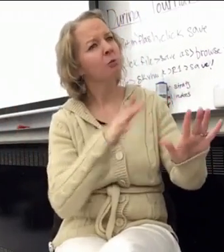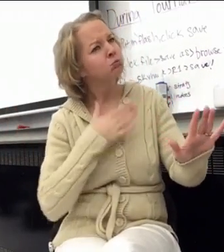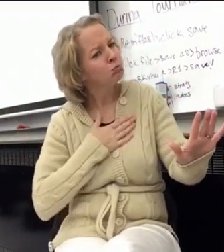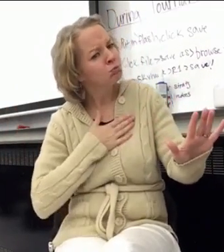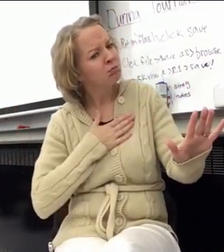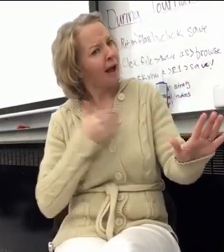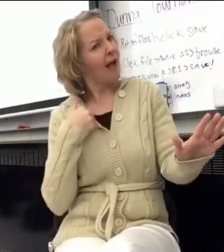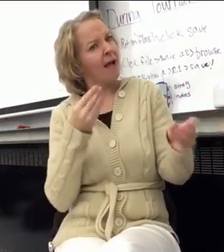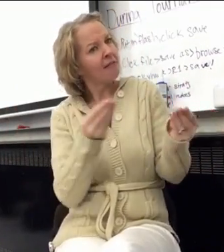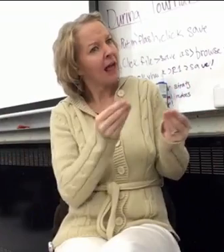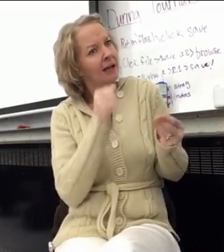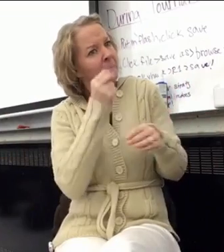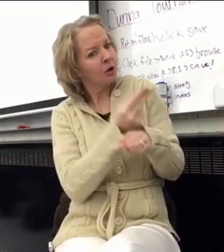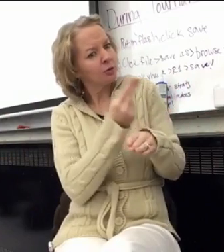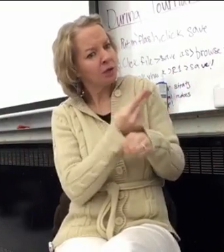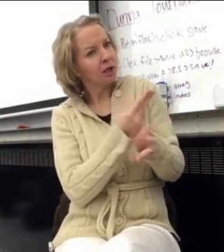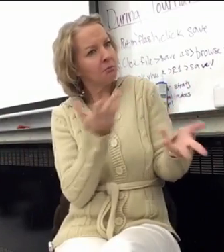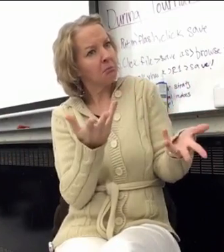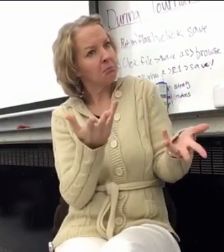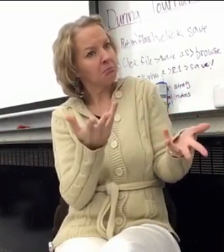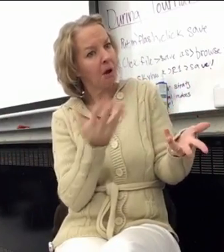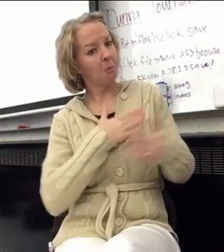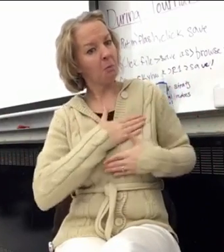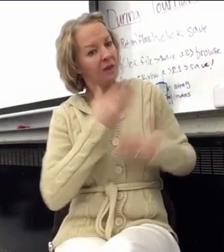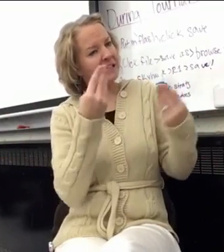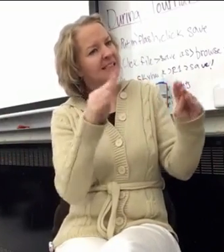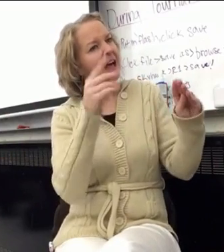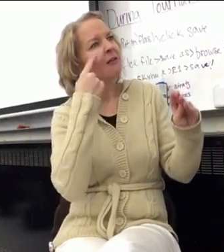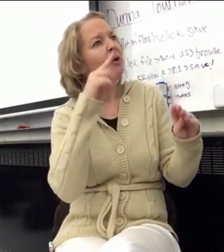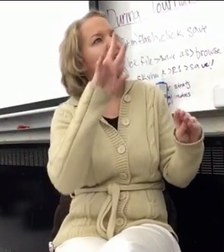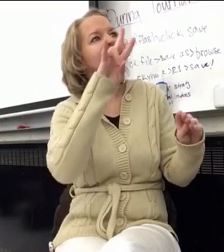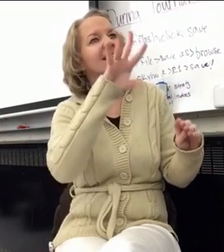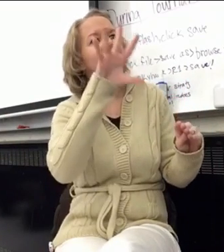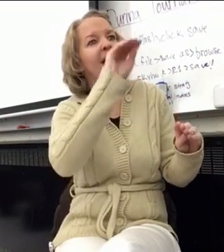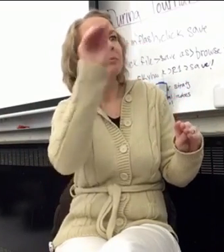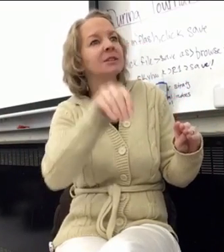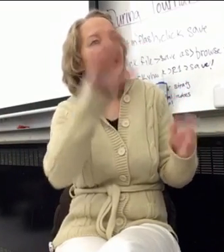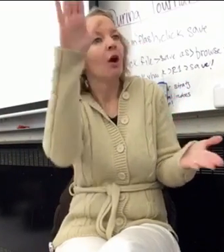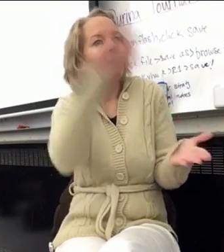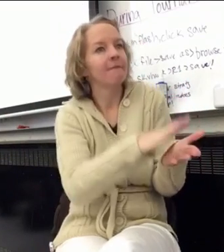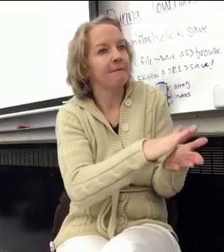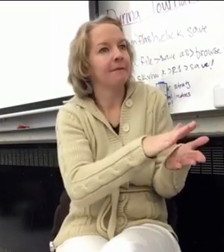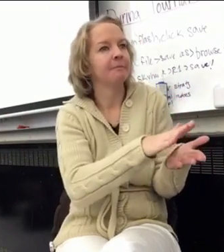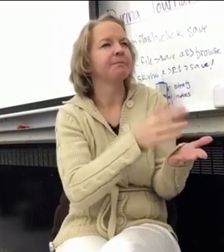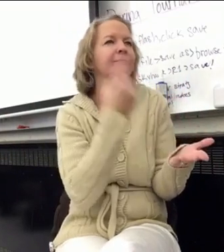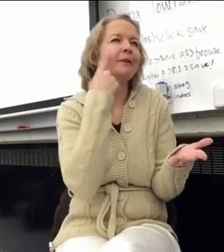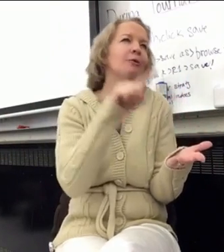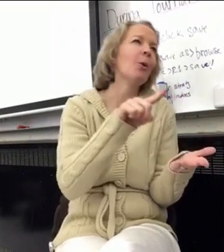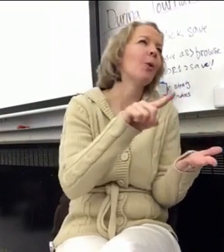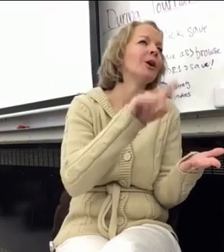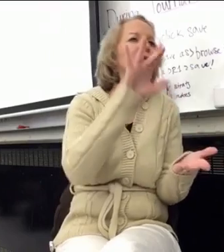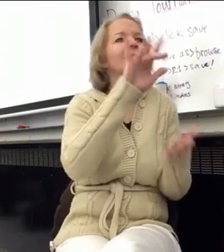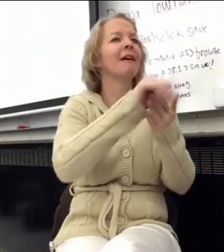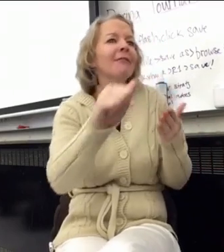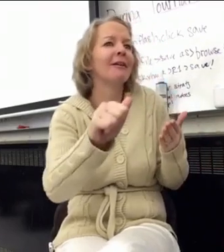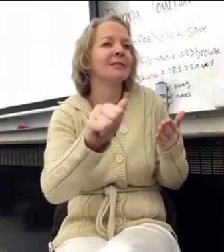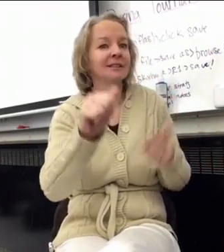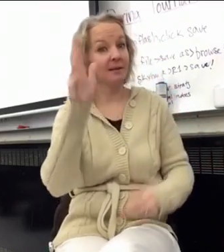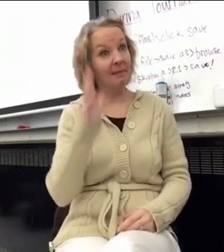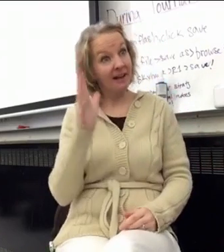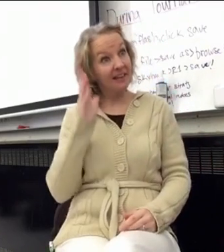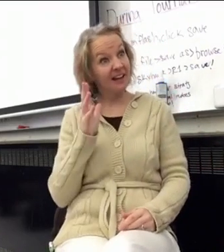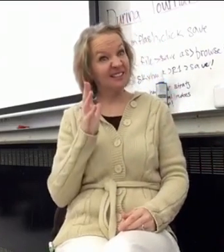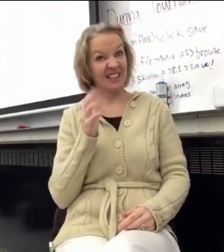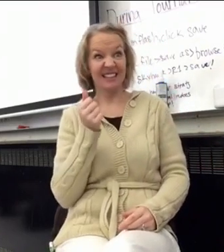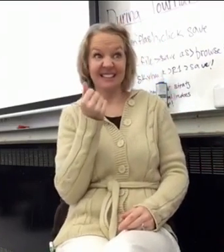of land that I'm not using. I'm willing to sell it to you for 75% off for only, let's say, $25, which back then is going to be